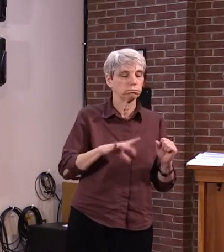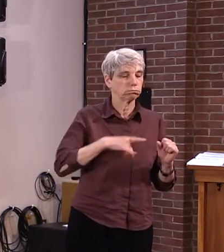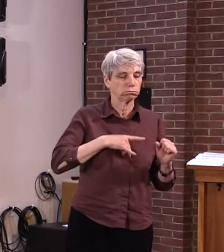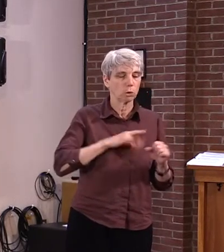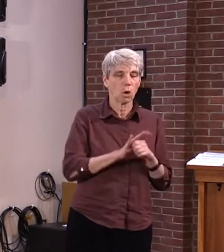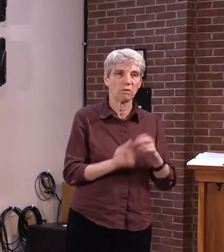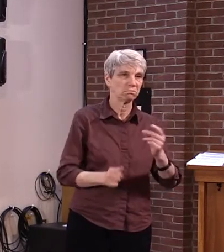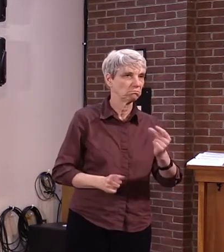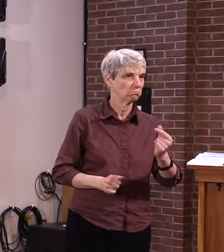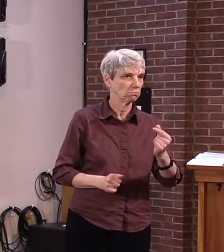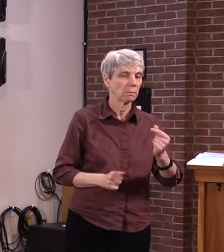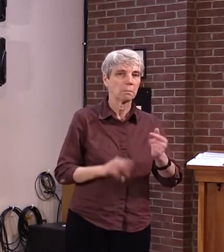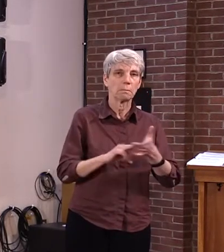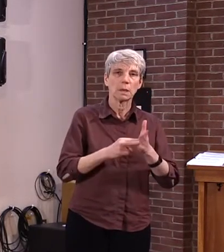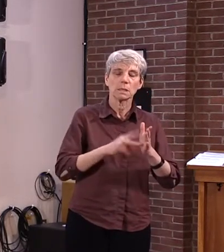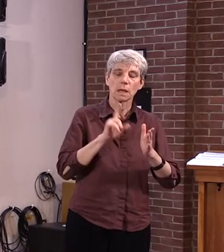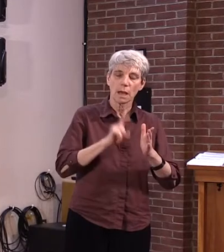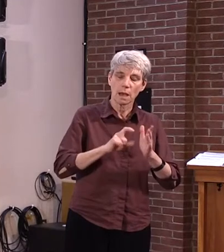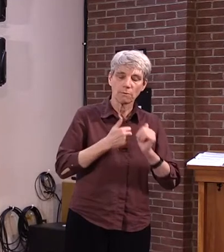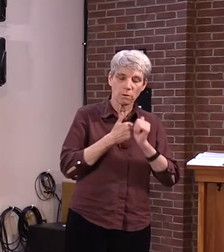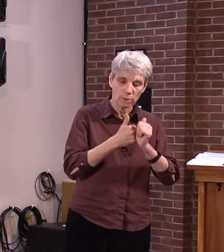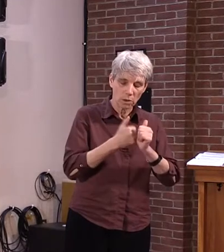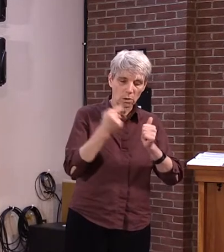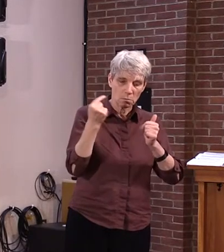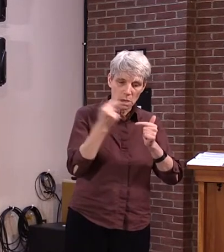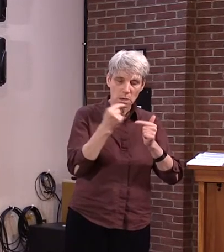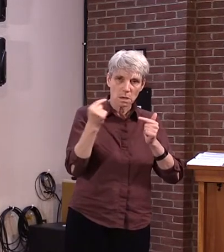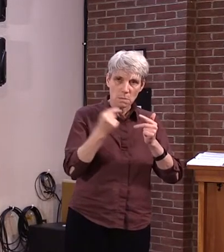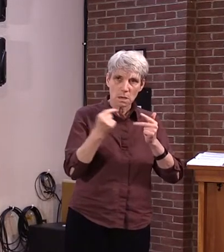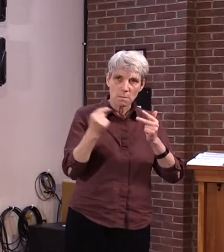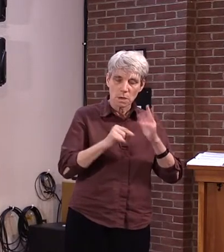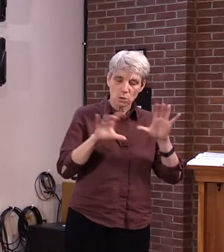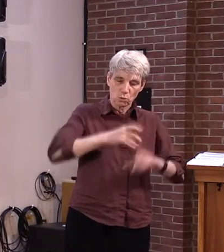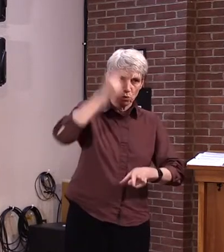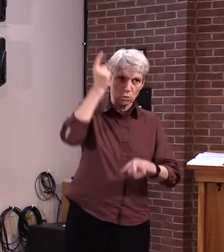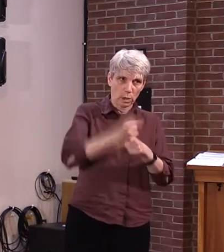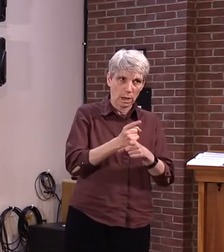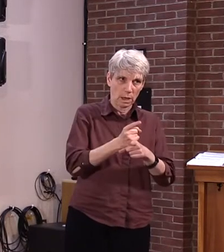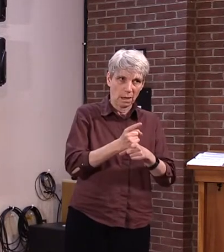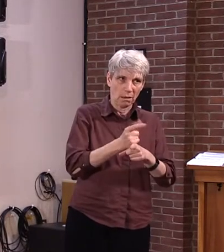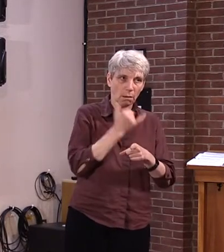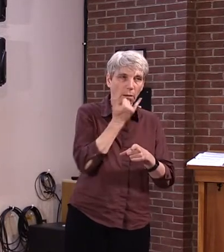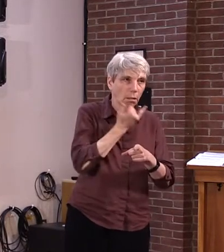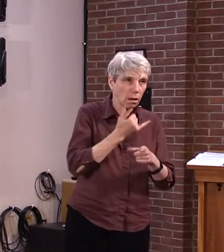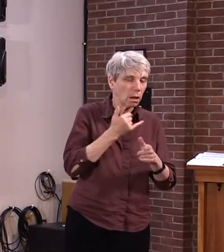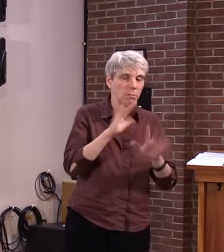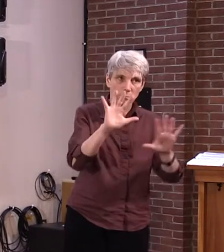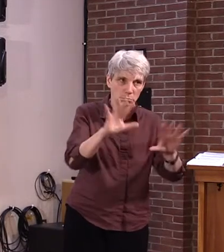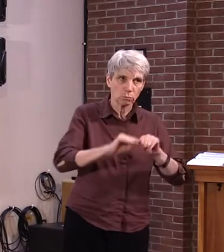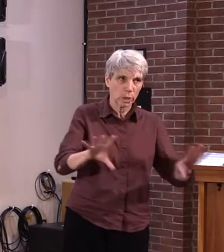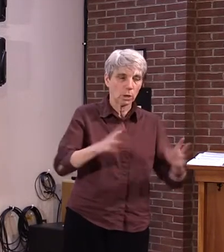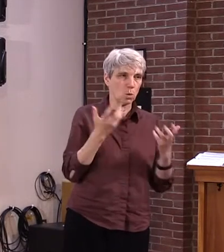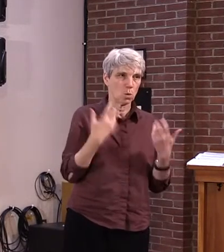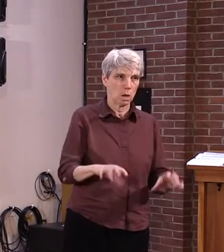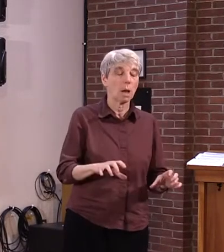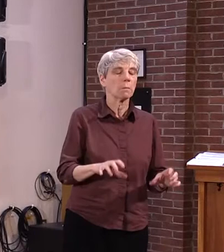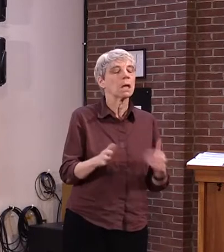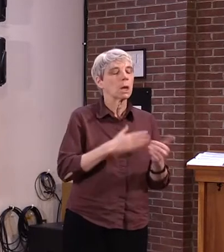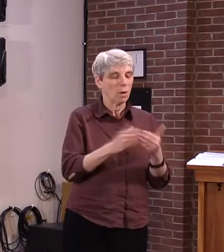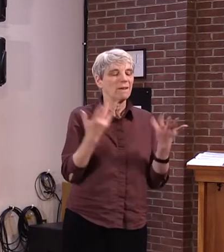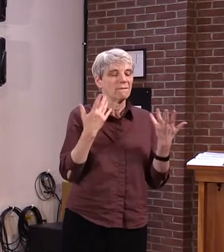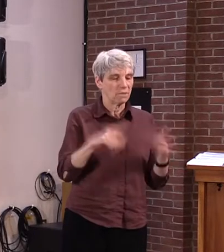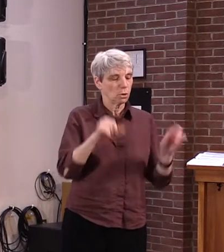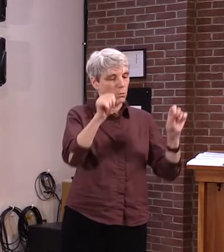make sure that we do it right as we reopen the adult day centers. But the guidance is out, Joe. Thank you very much.